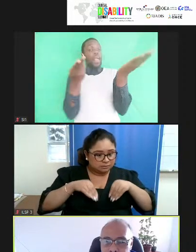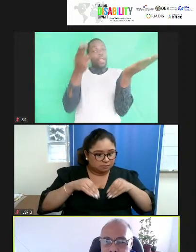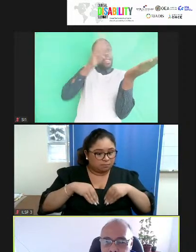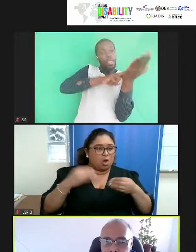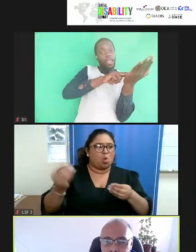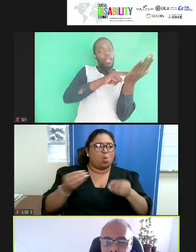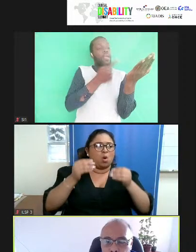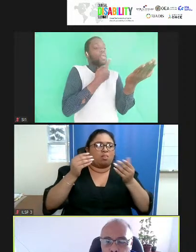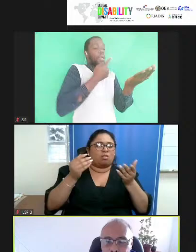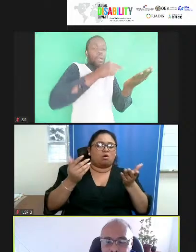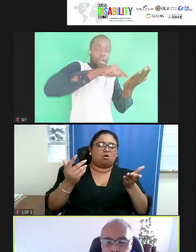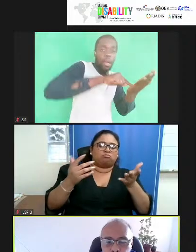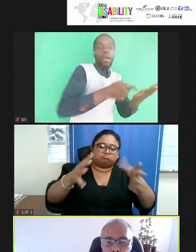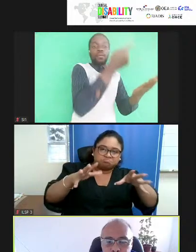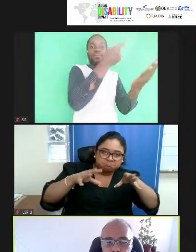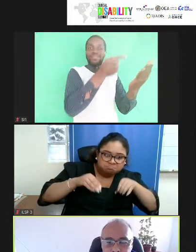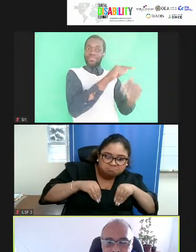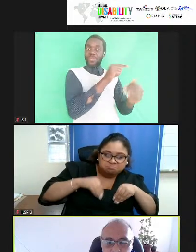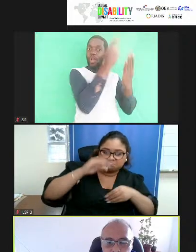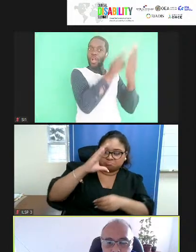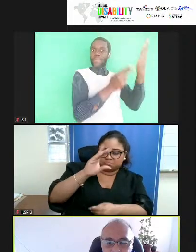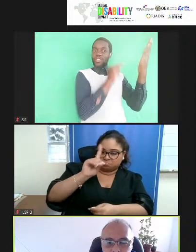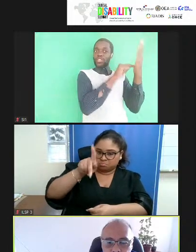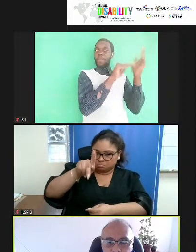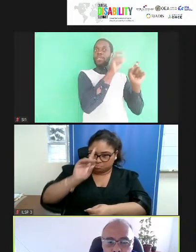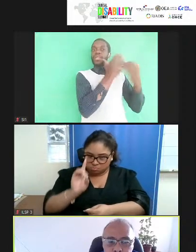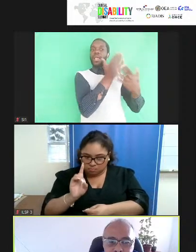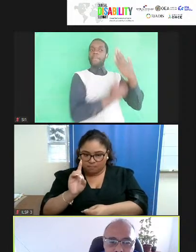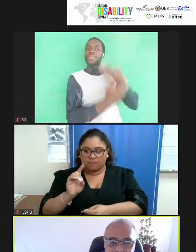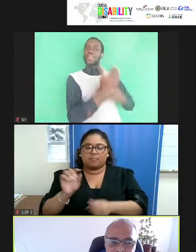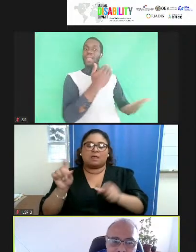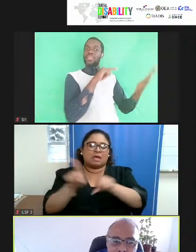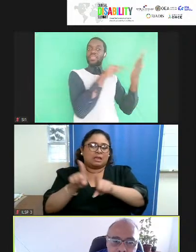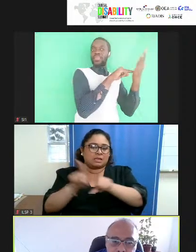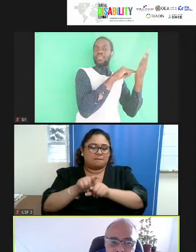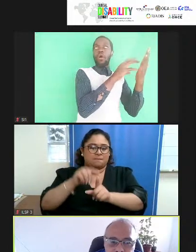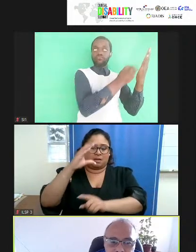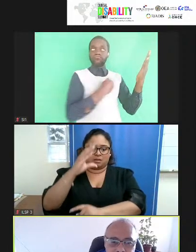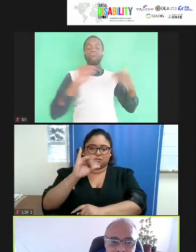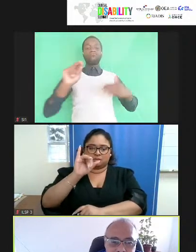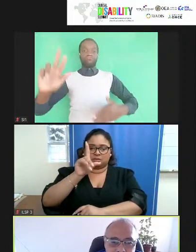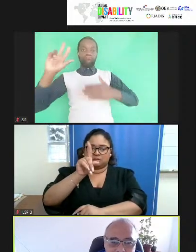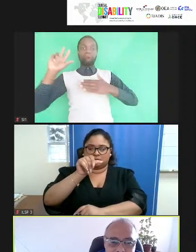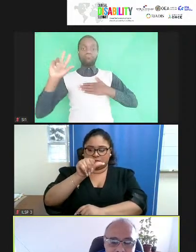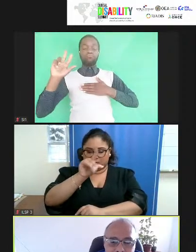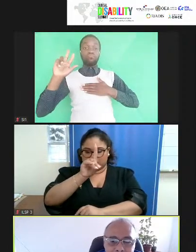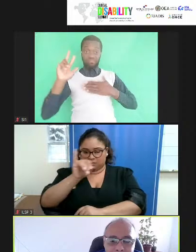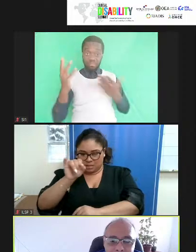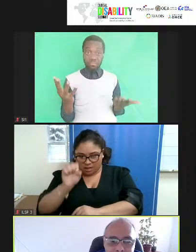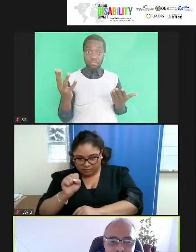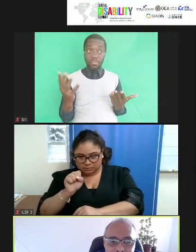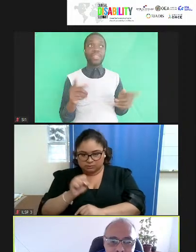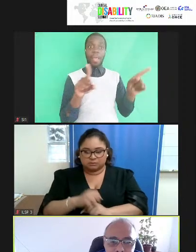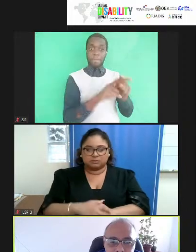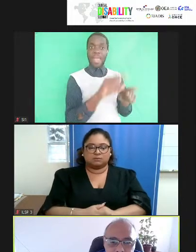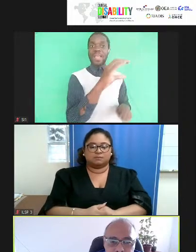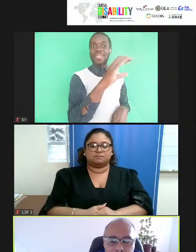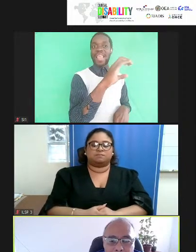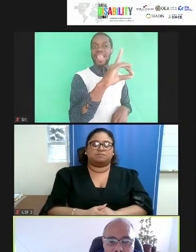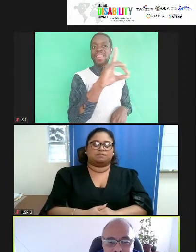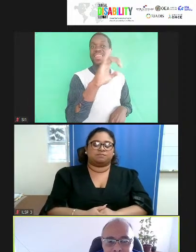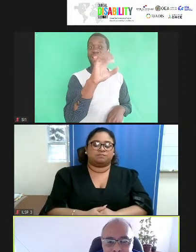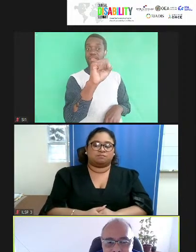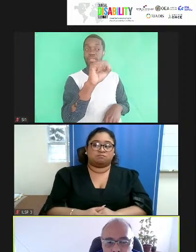commandments acquired by signing the convention of persons with disabilities and